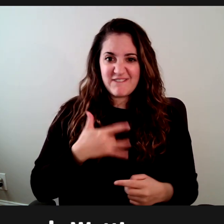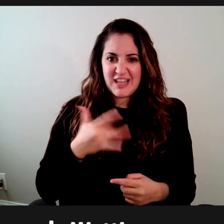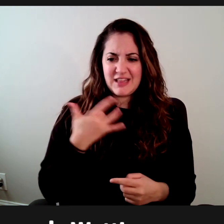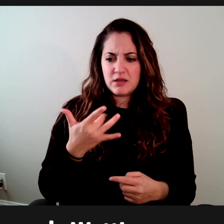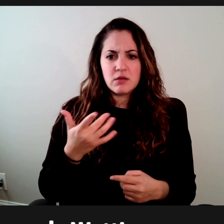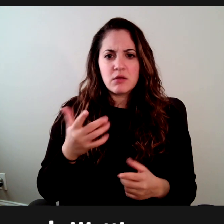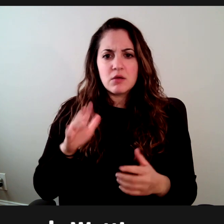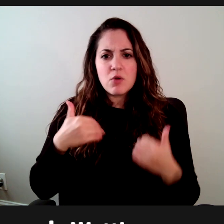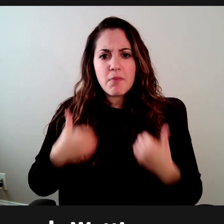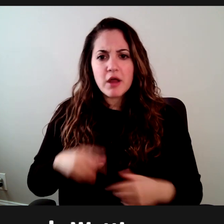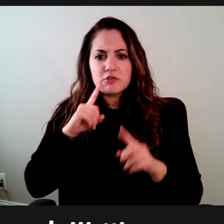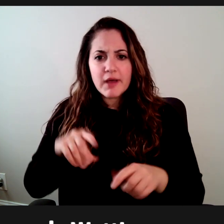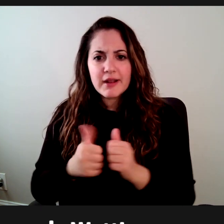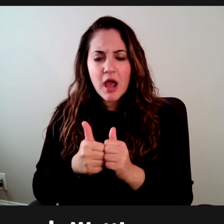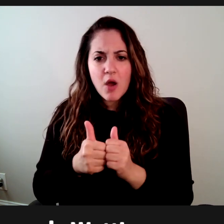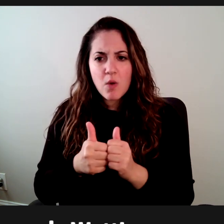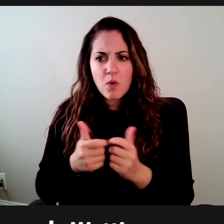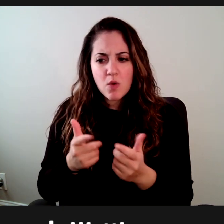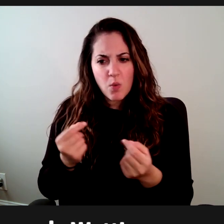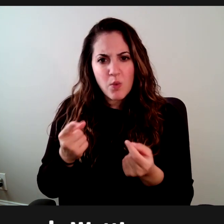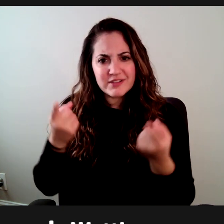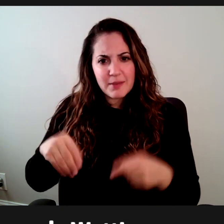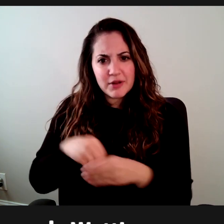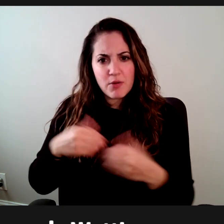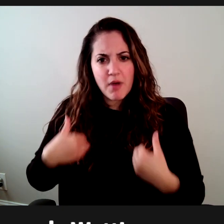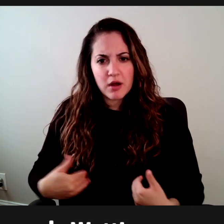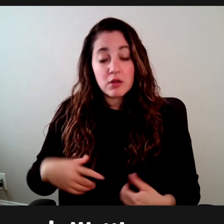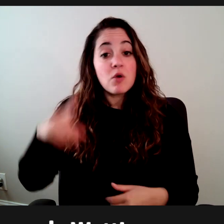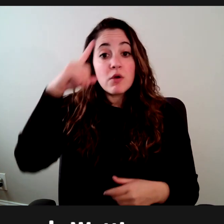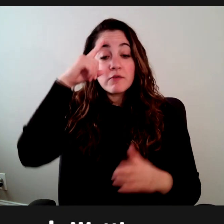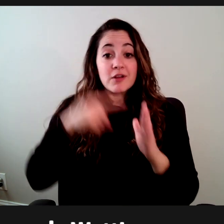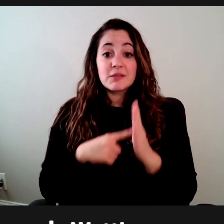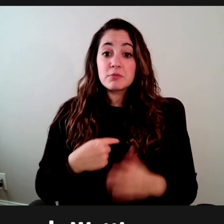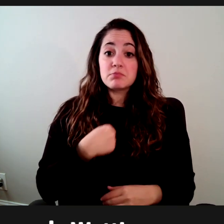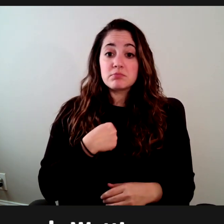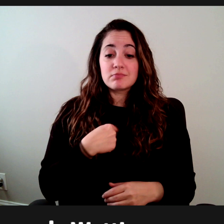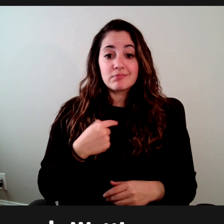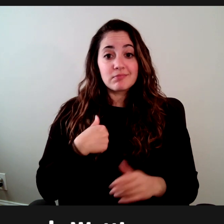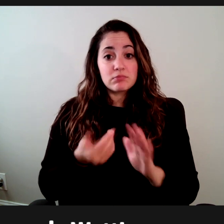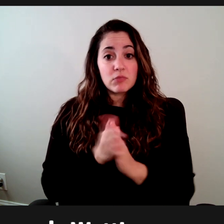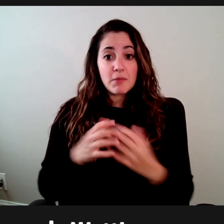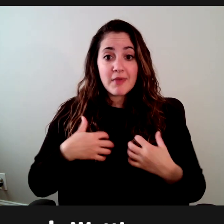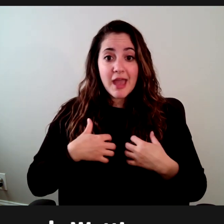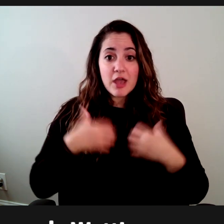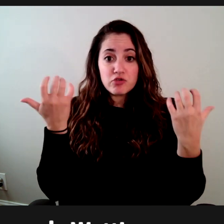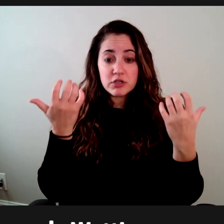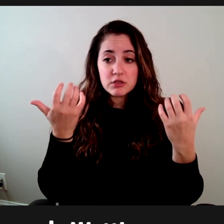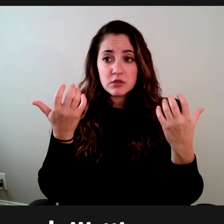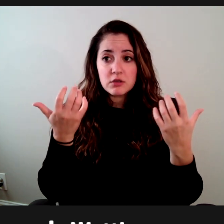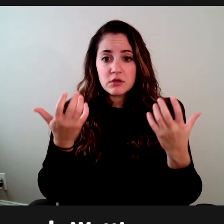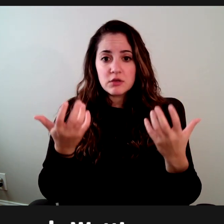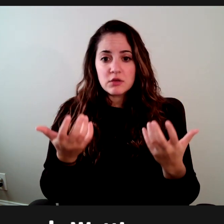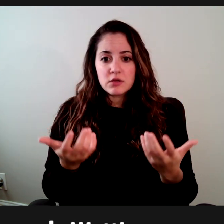when you're in that feeling state, what's happening to your body? What's going on in there? Like, I know for myself, when I get